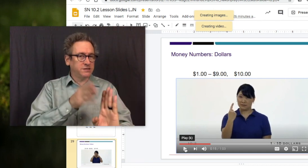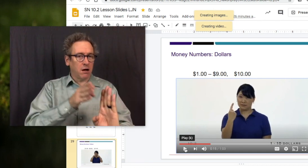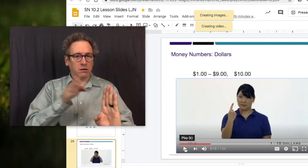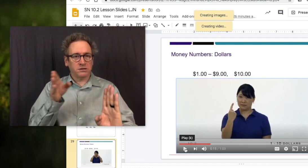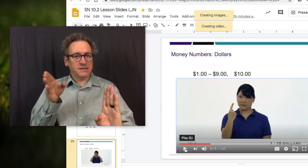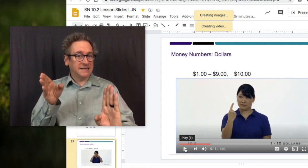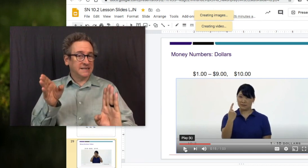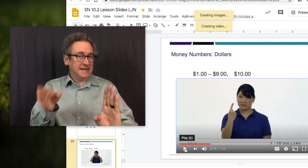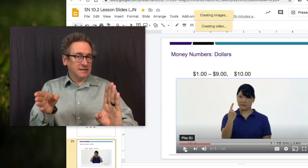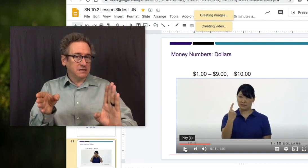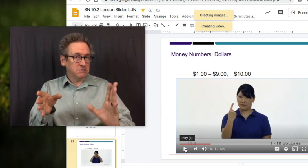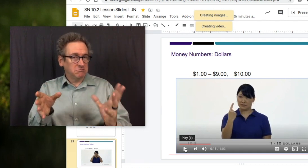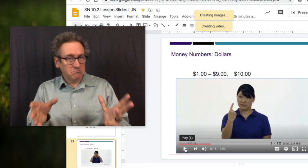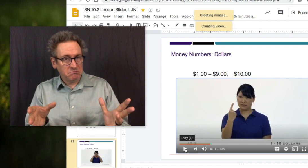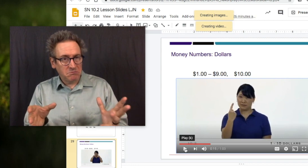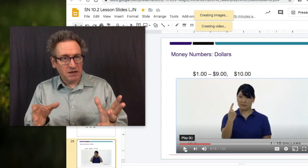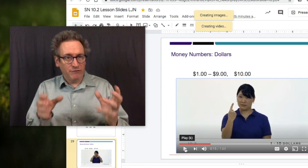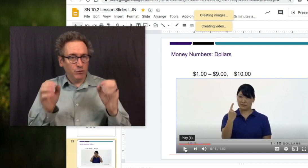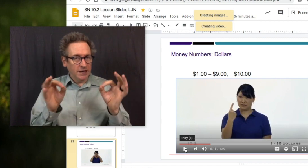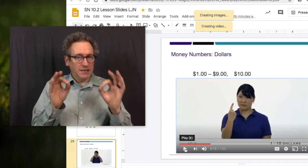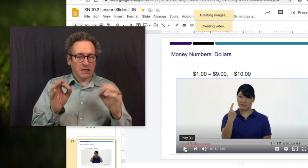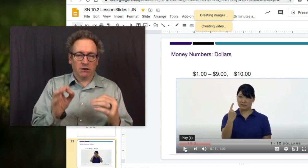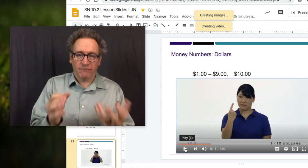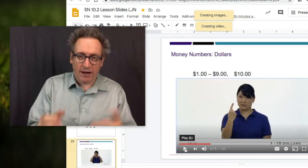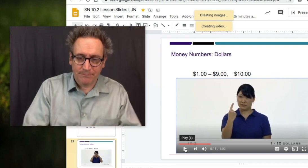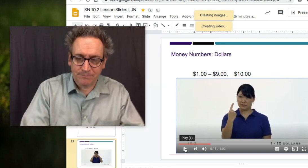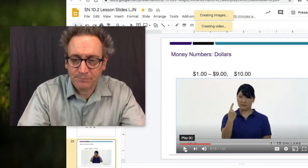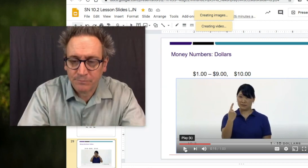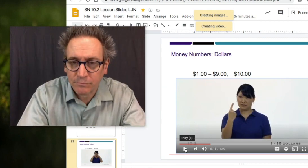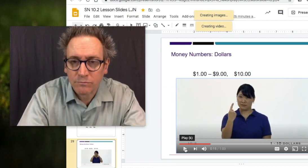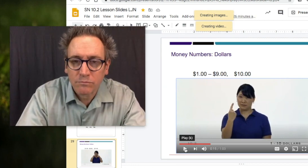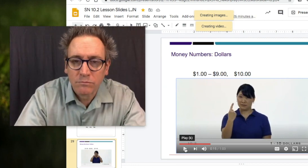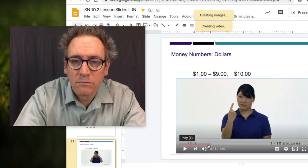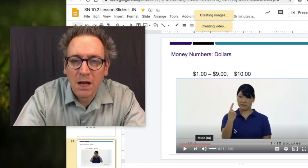always use dollars and cents if you need to clarify.